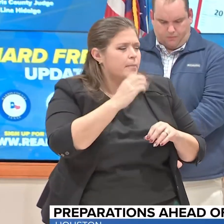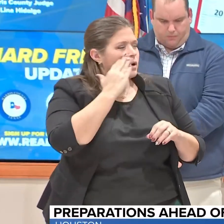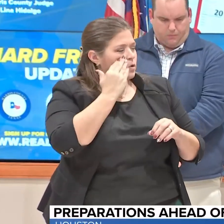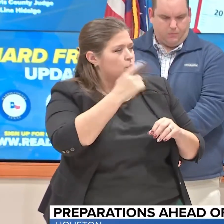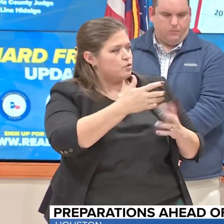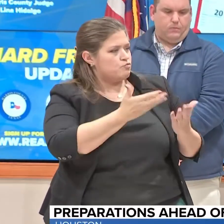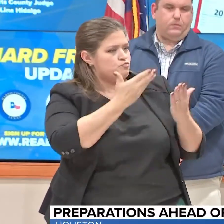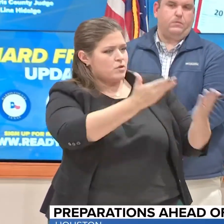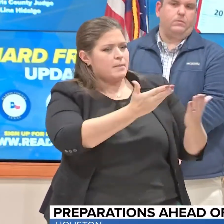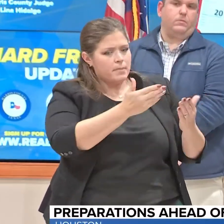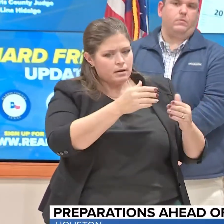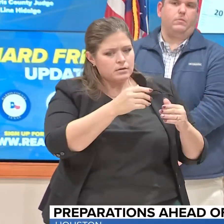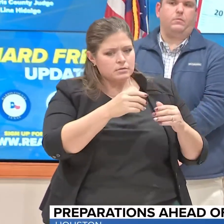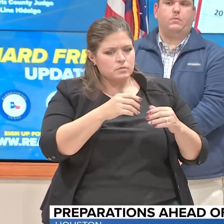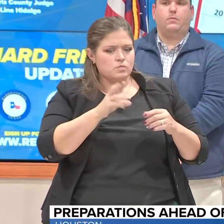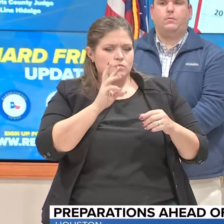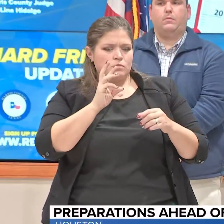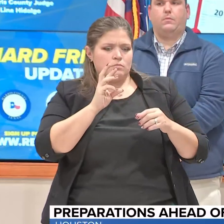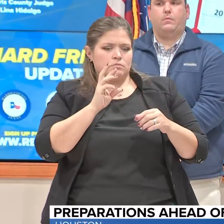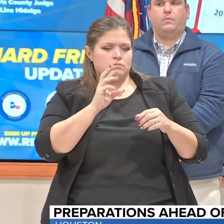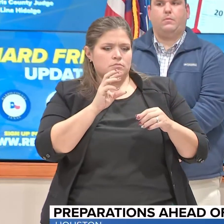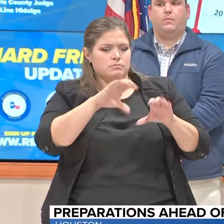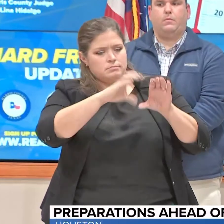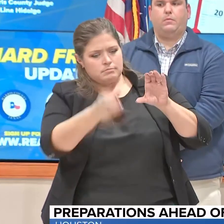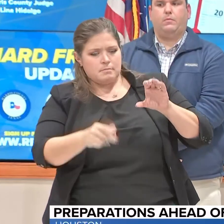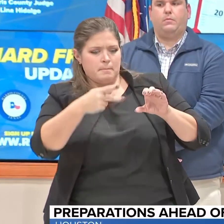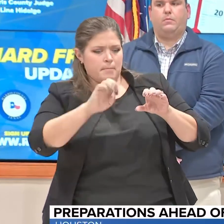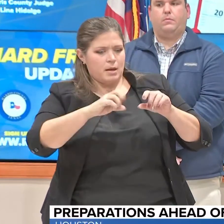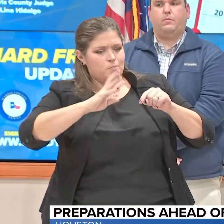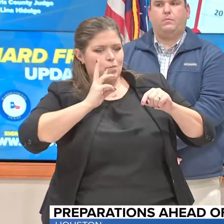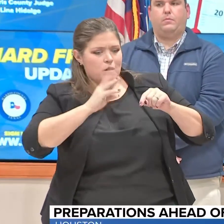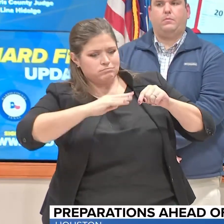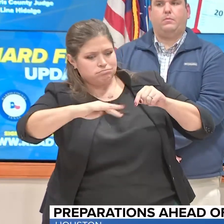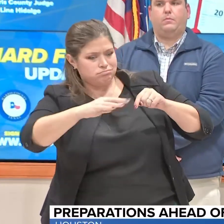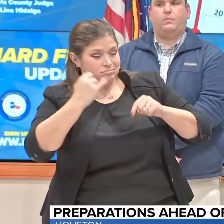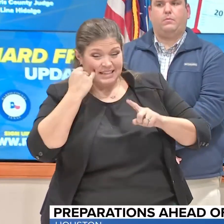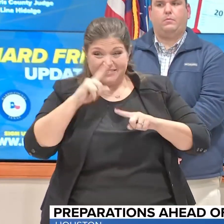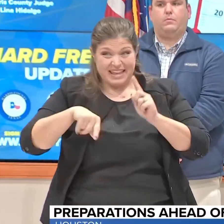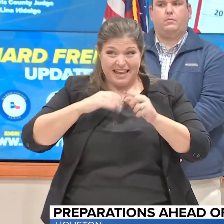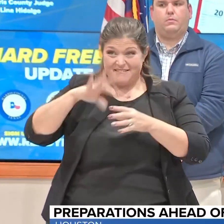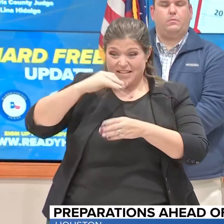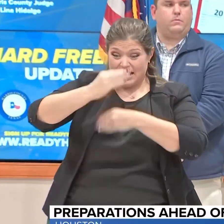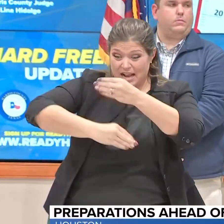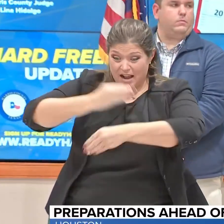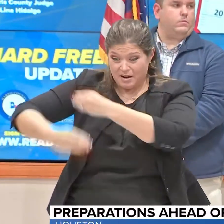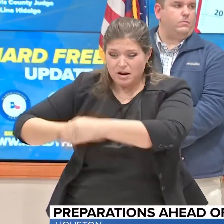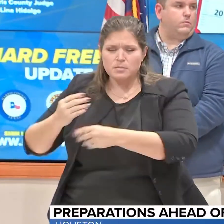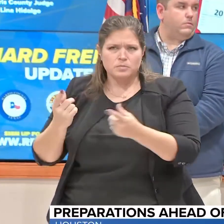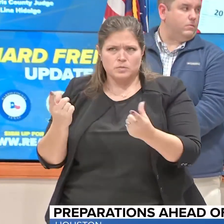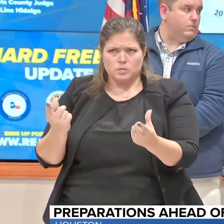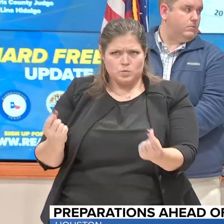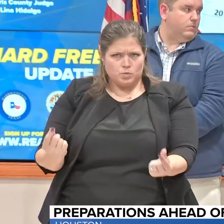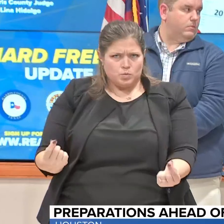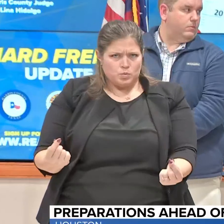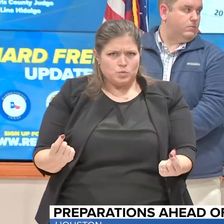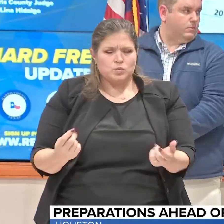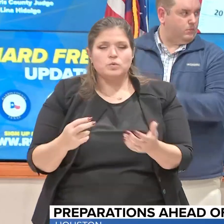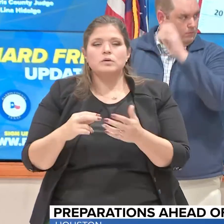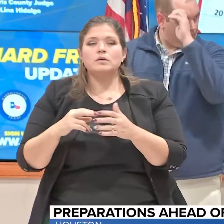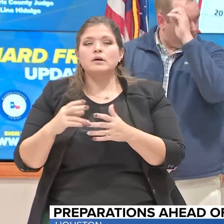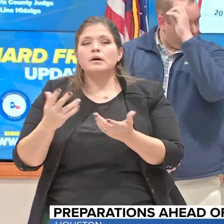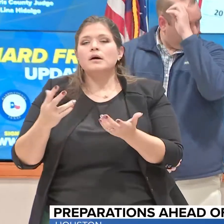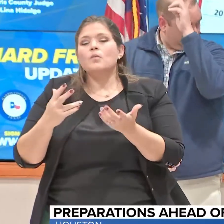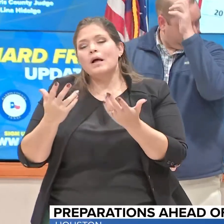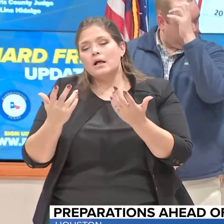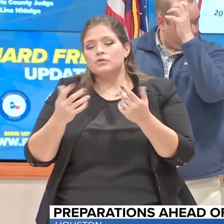draining your pipes, but is that pretty much what you recommend in that situation if they can't find covers? Yes, that would mean you wouldn't have water,